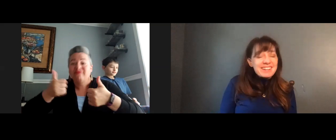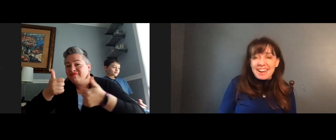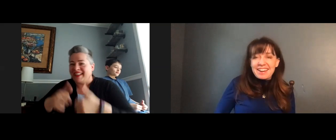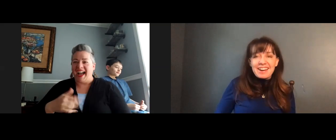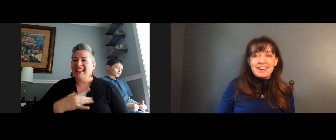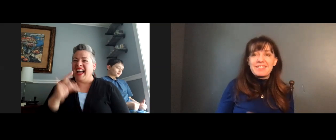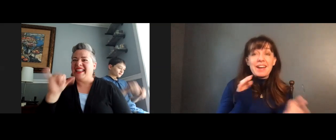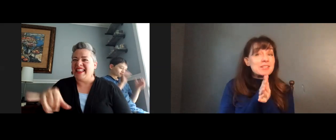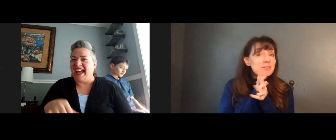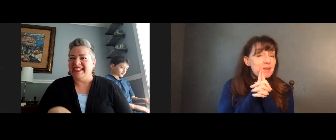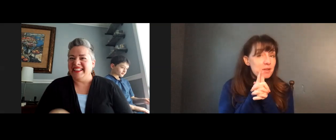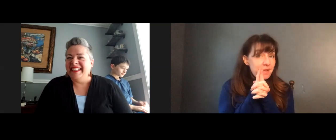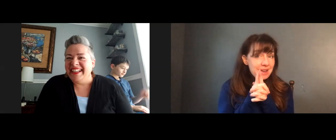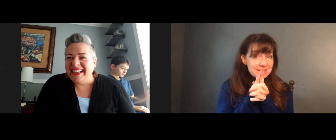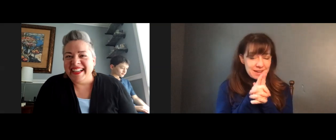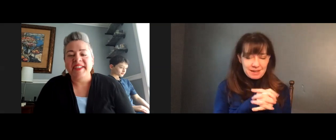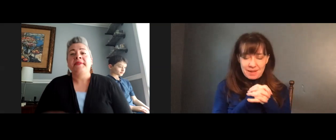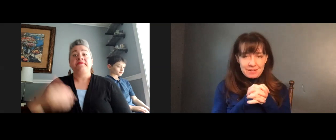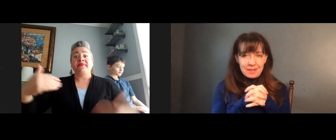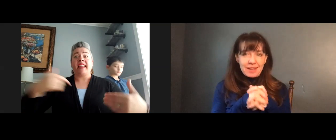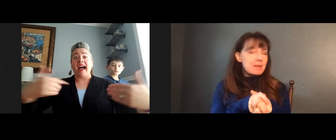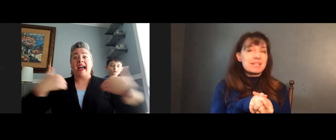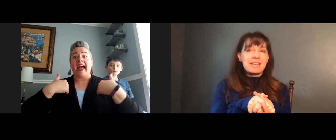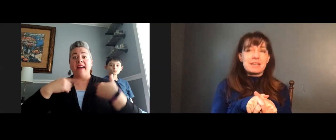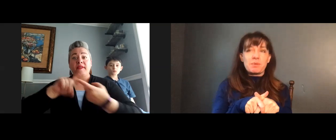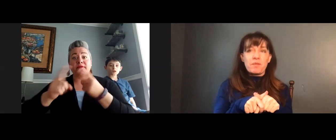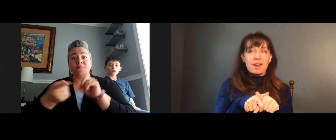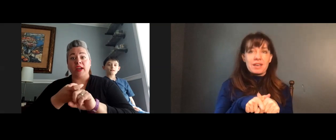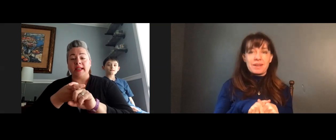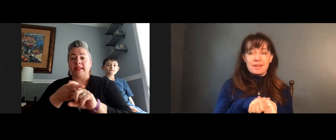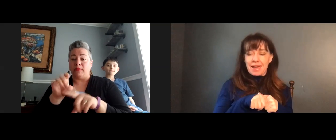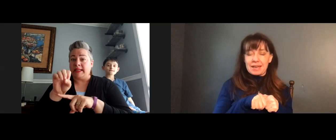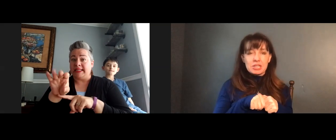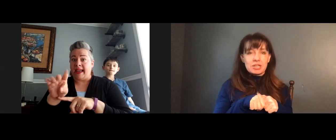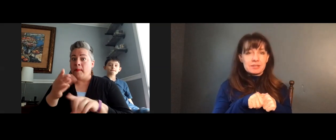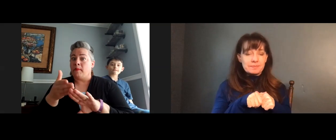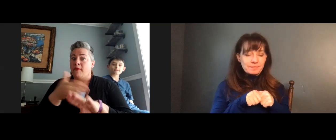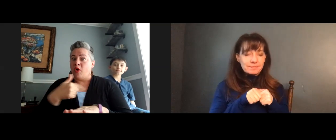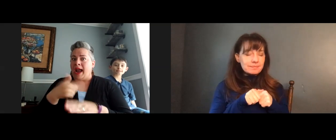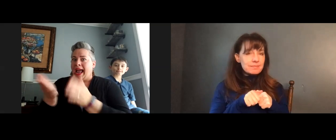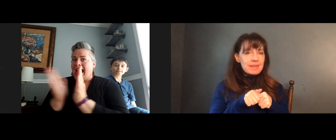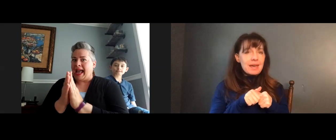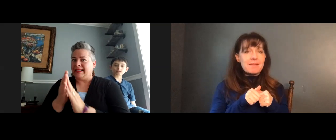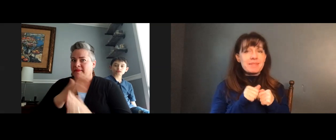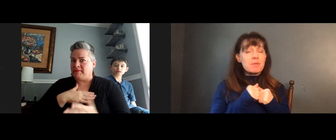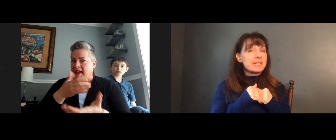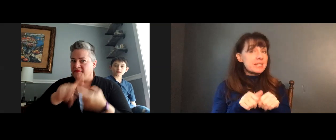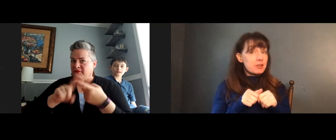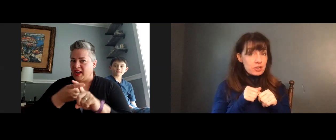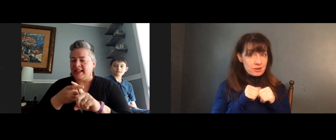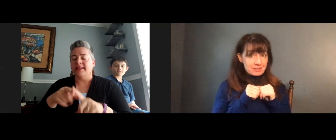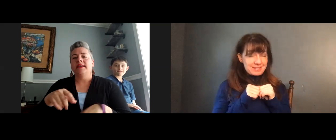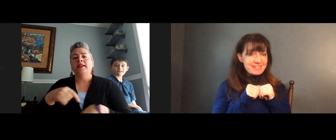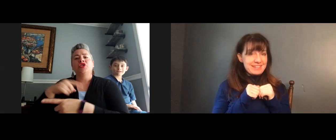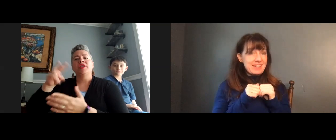yeah i also have a friend um and i'm going to say this before i even ask her um that reads